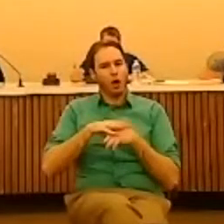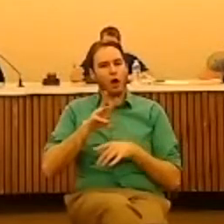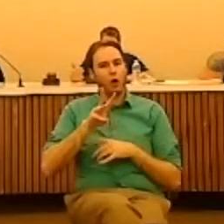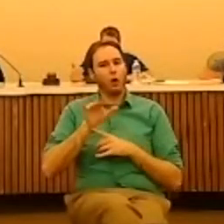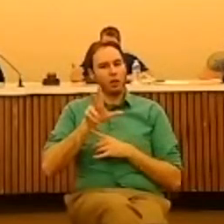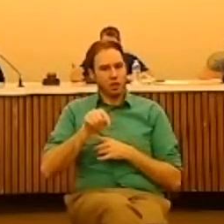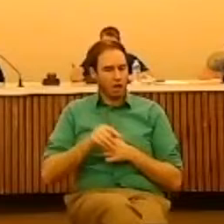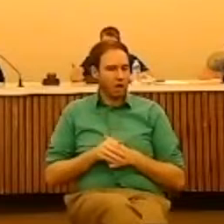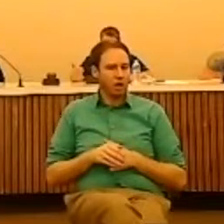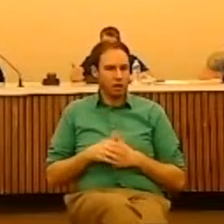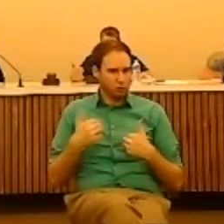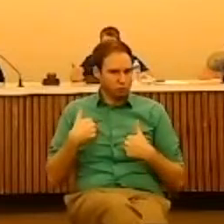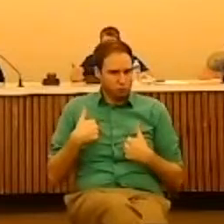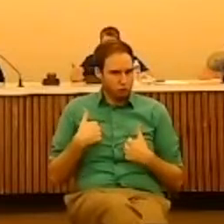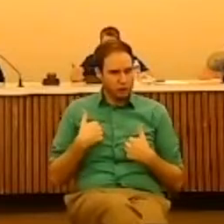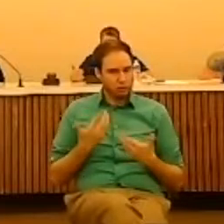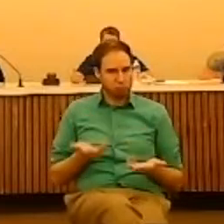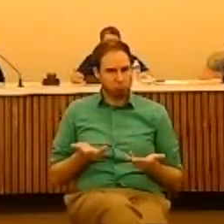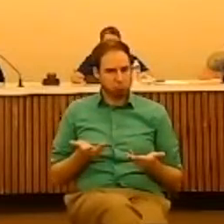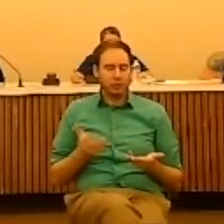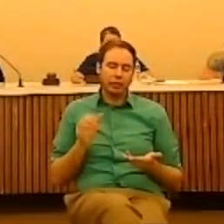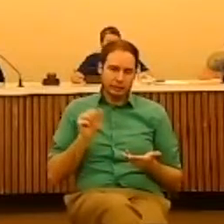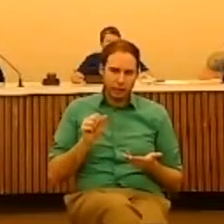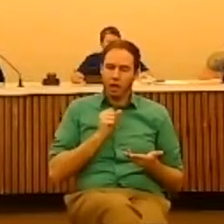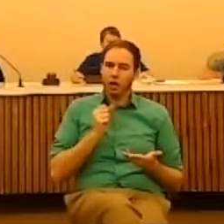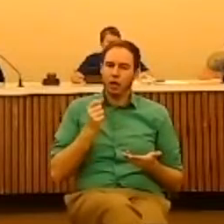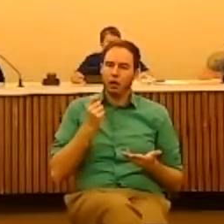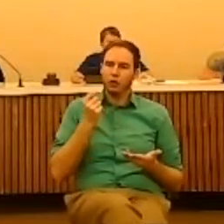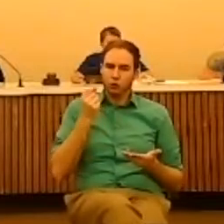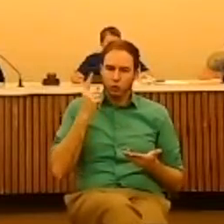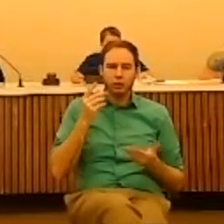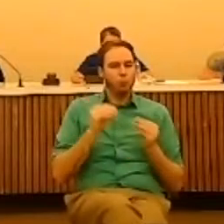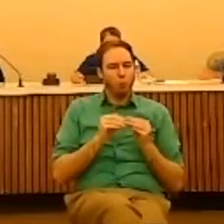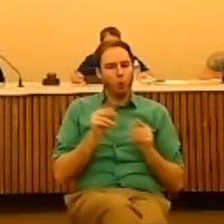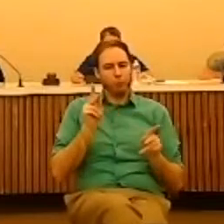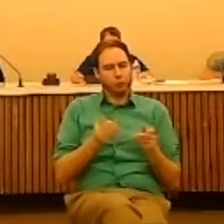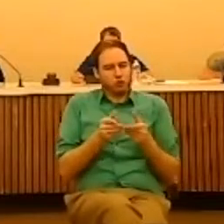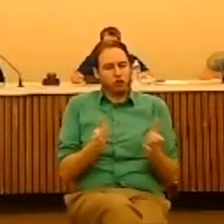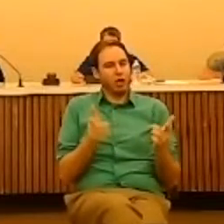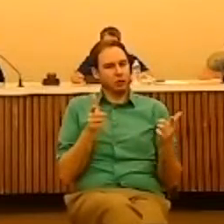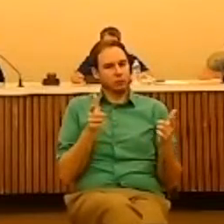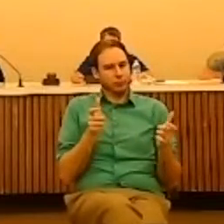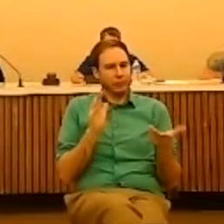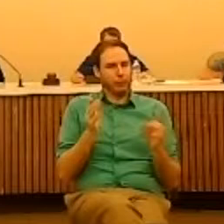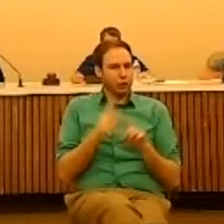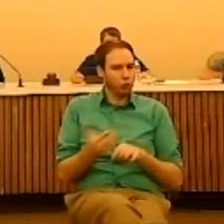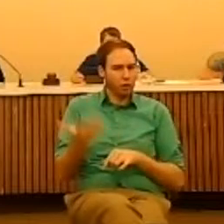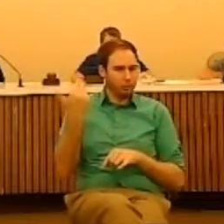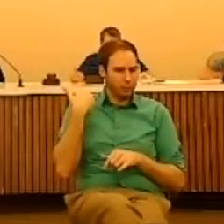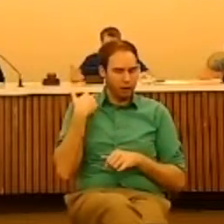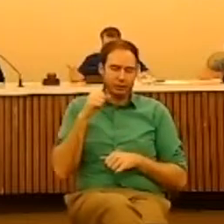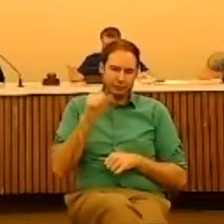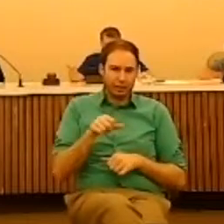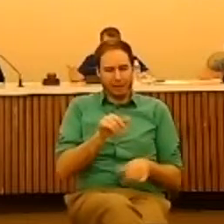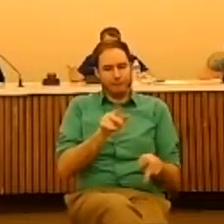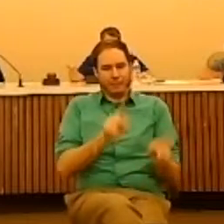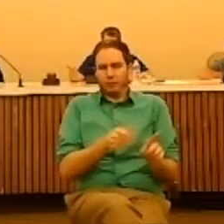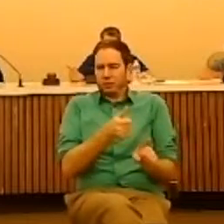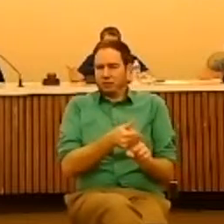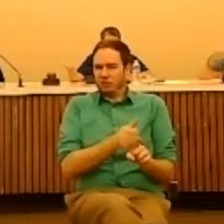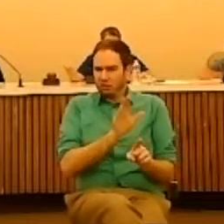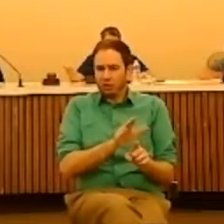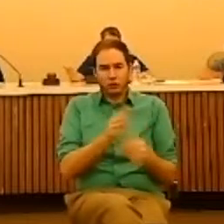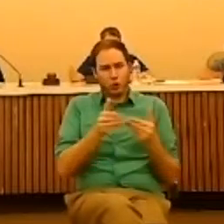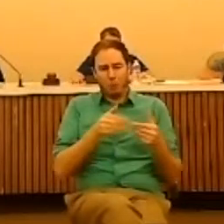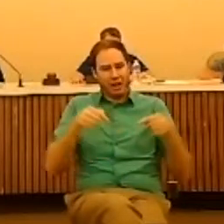We can't, yes, more people are speeding these days than in years past. That happens